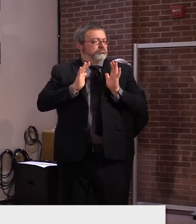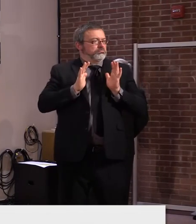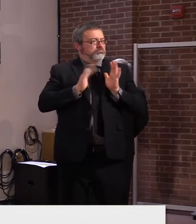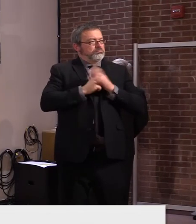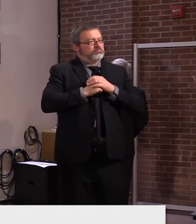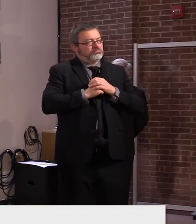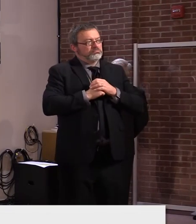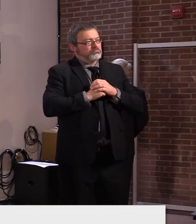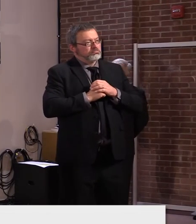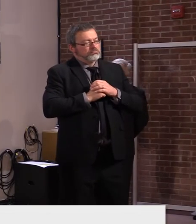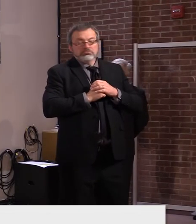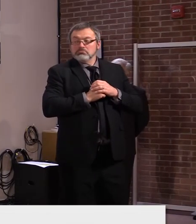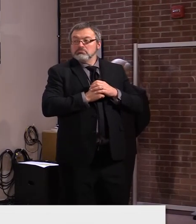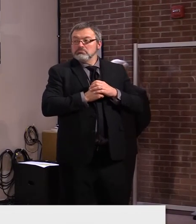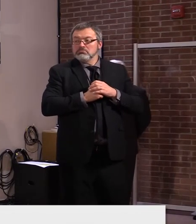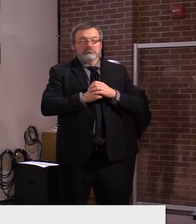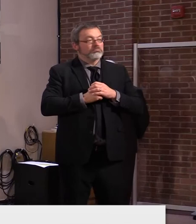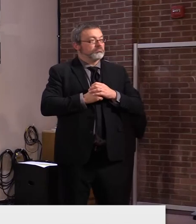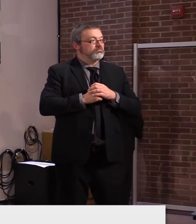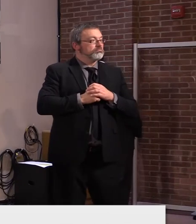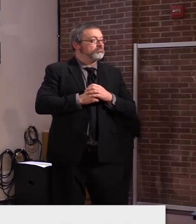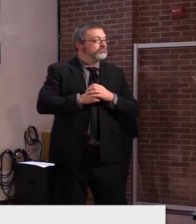All right, appreciate it. Thank you, Governor.